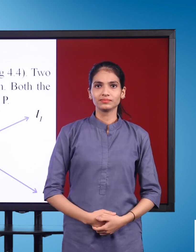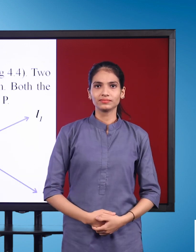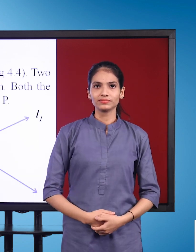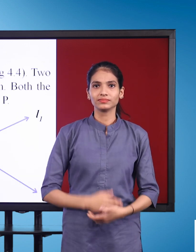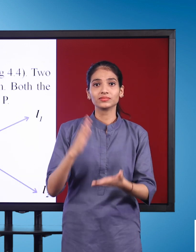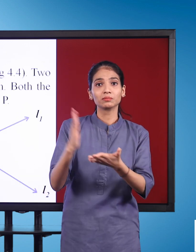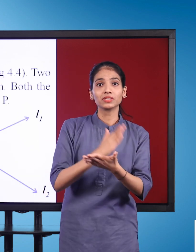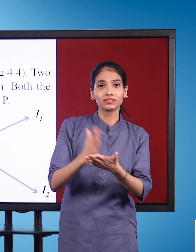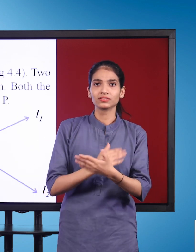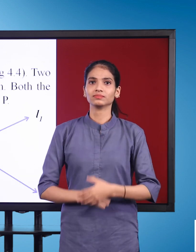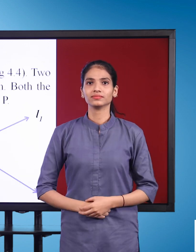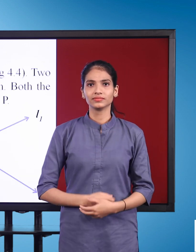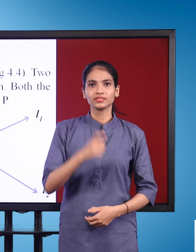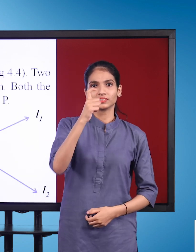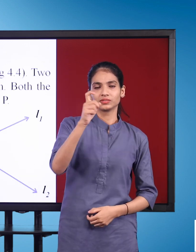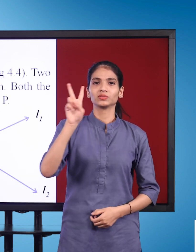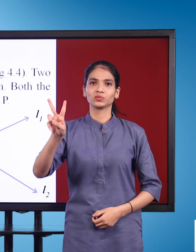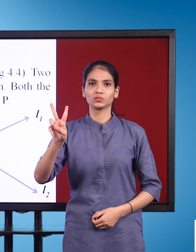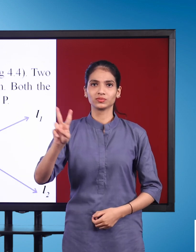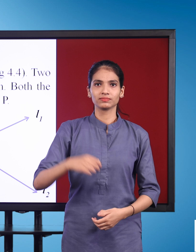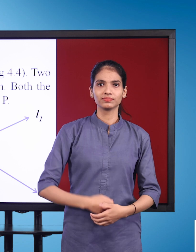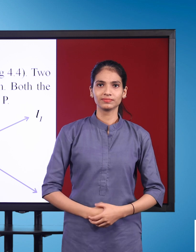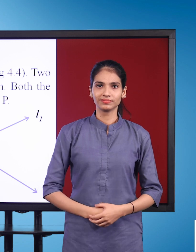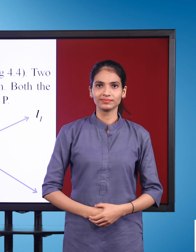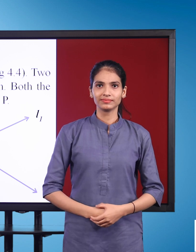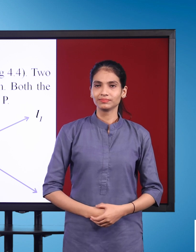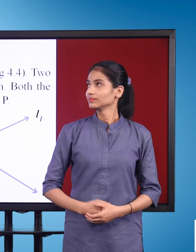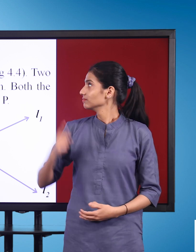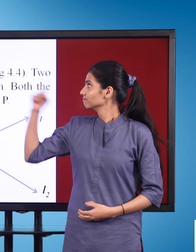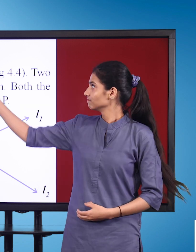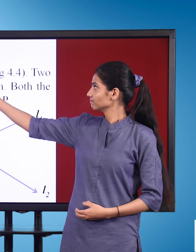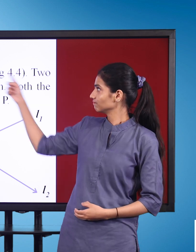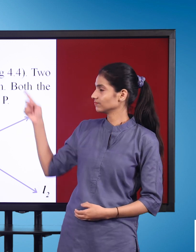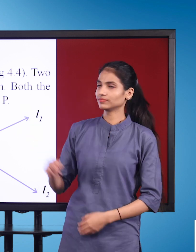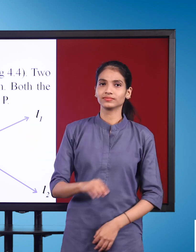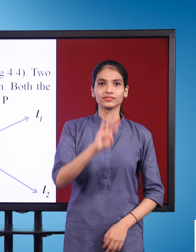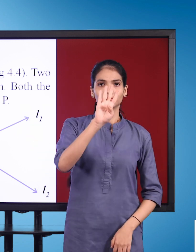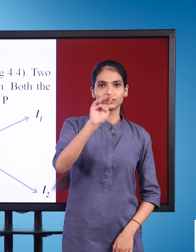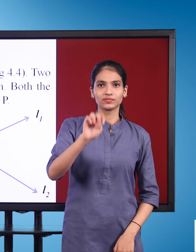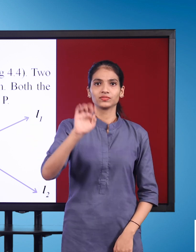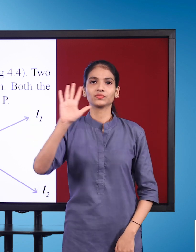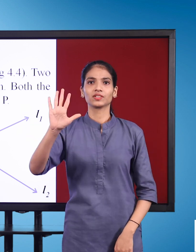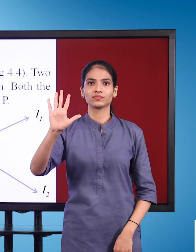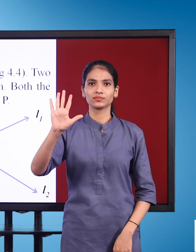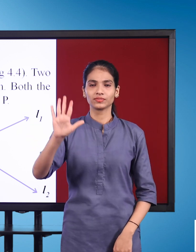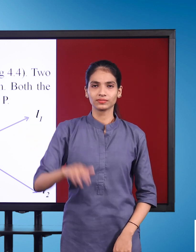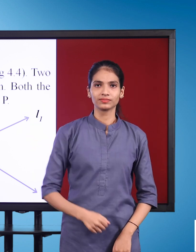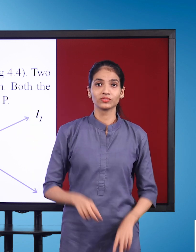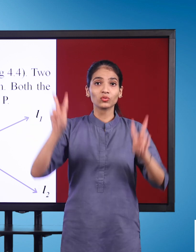Page 72. 4.5.